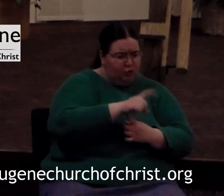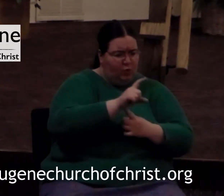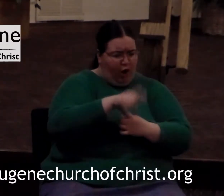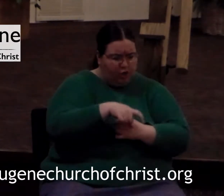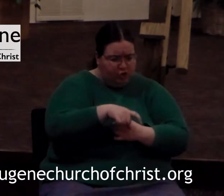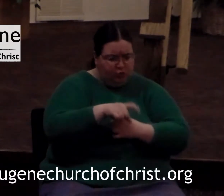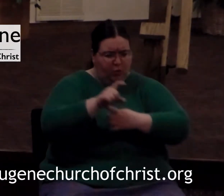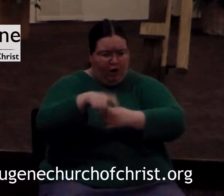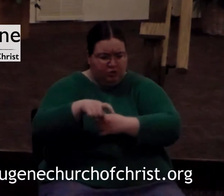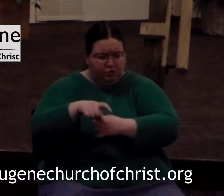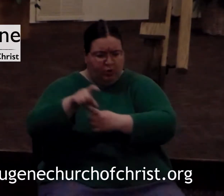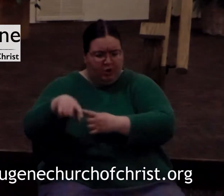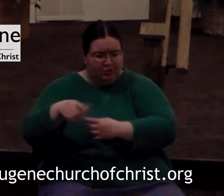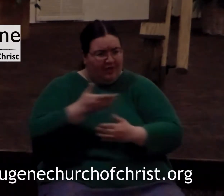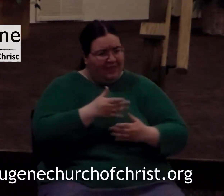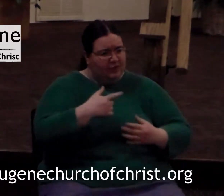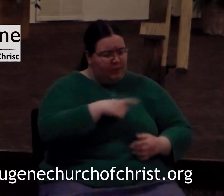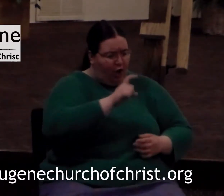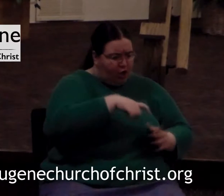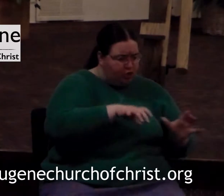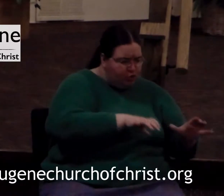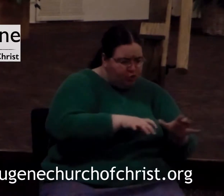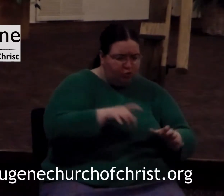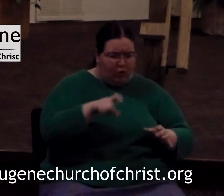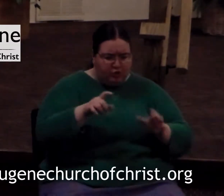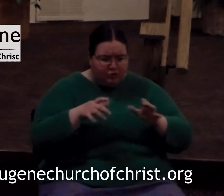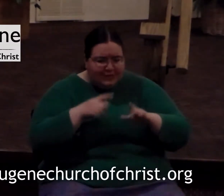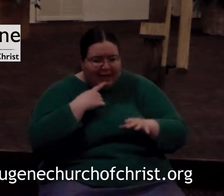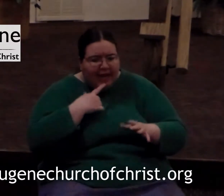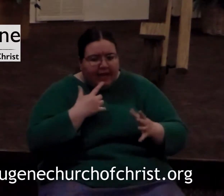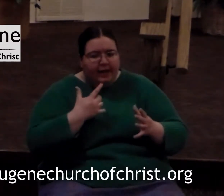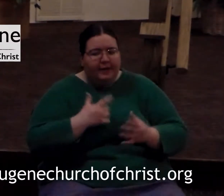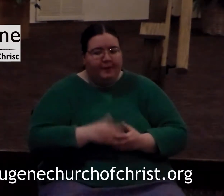ought to do, things that we ought to say. These are not just things left to chance. There is a